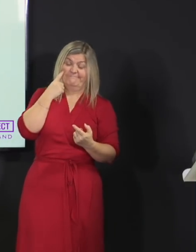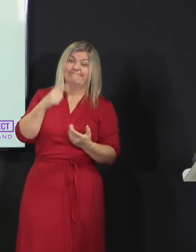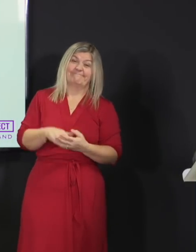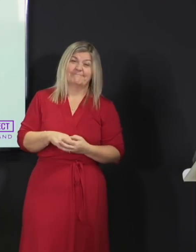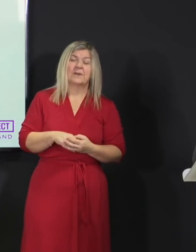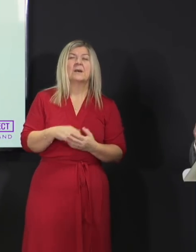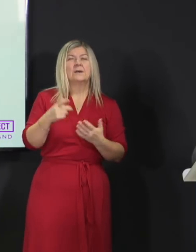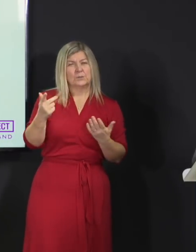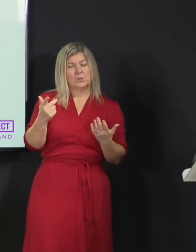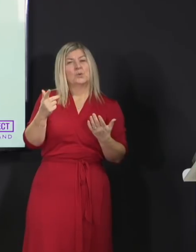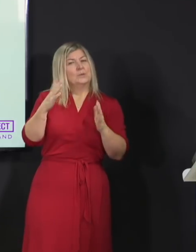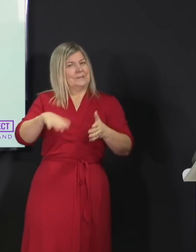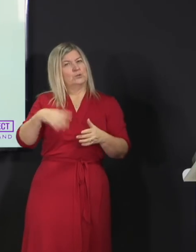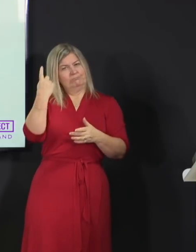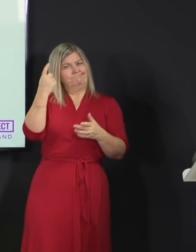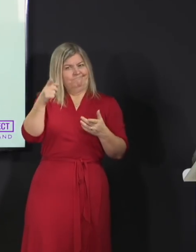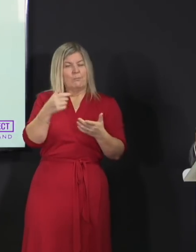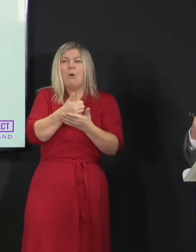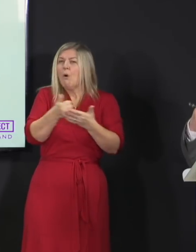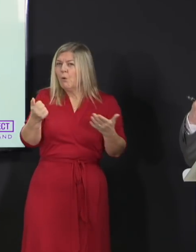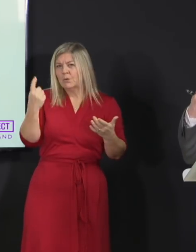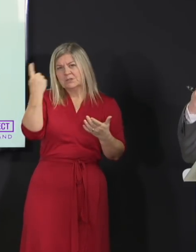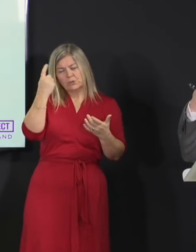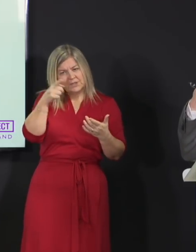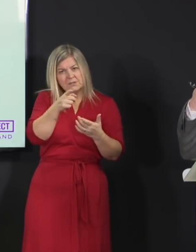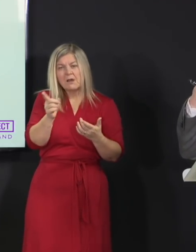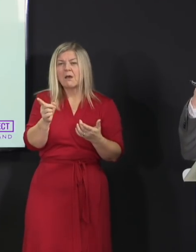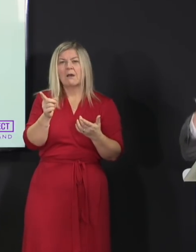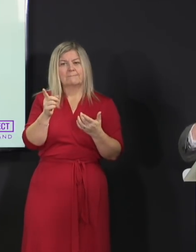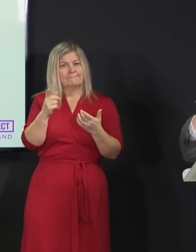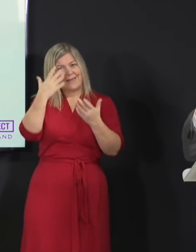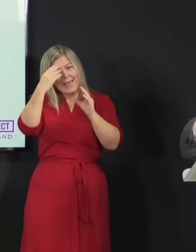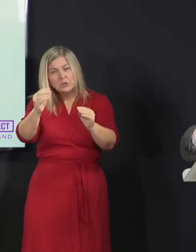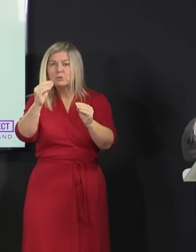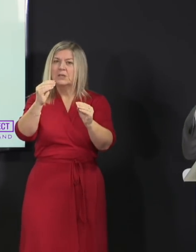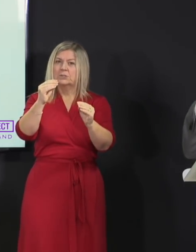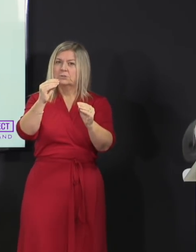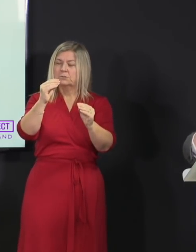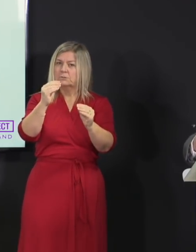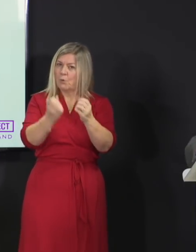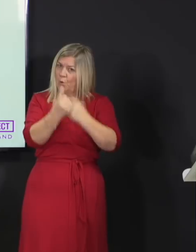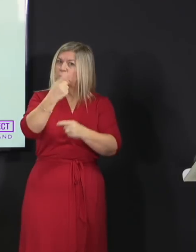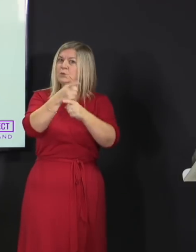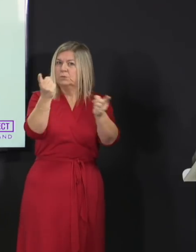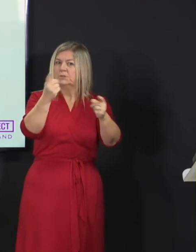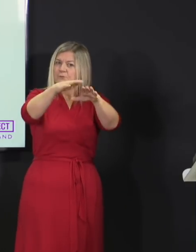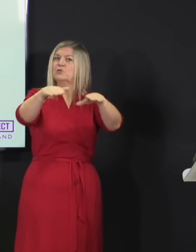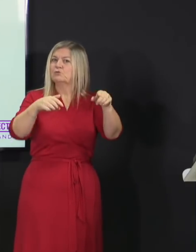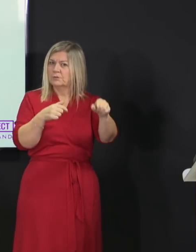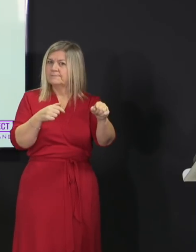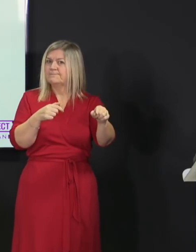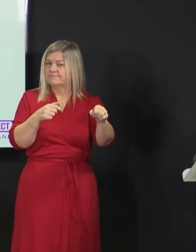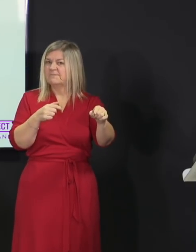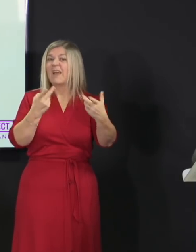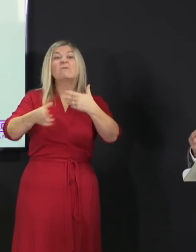I think there's also considerations that we must always bear in mind about the continued education and life chances that creates for people, and also making sure